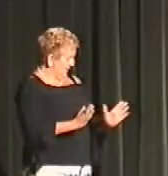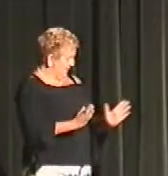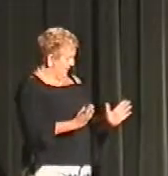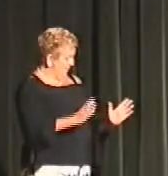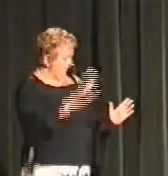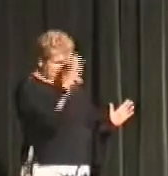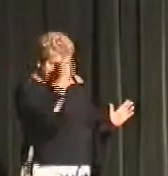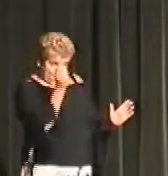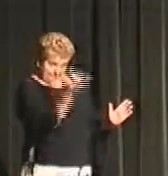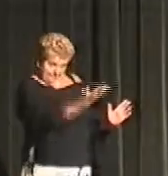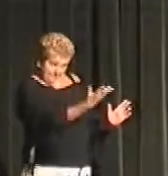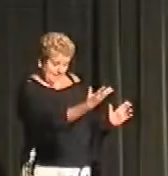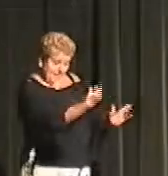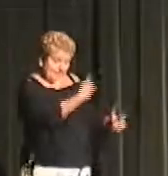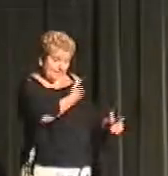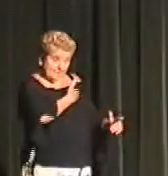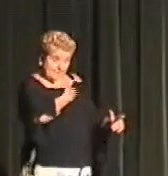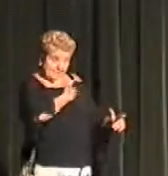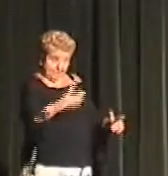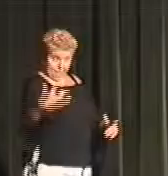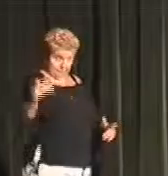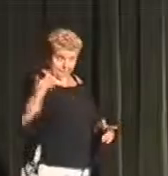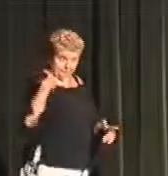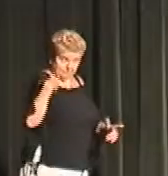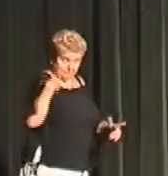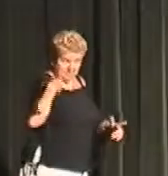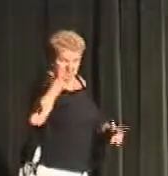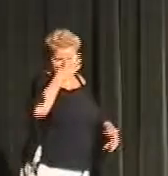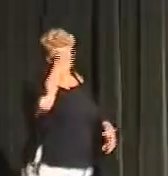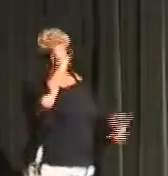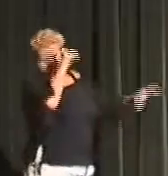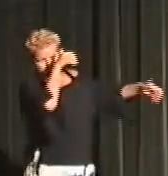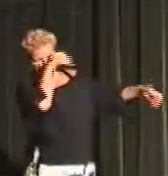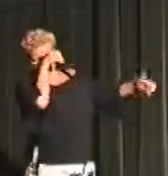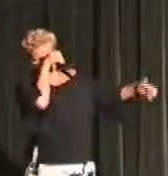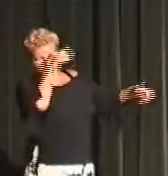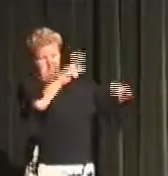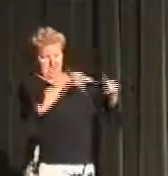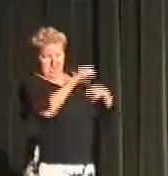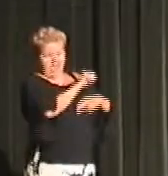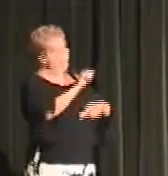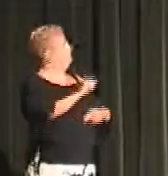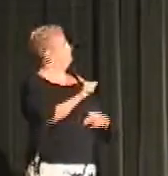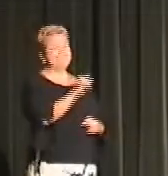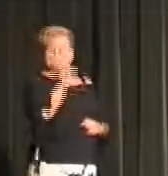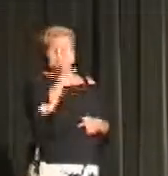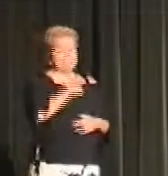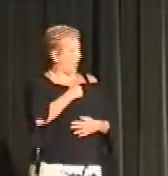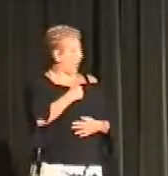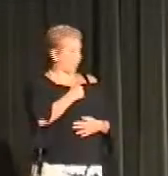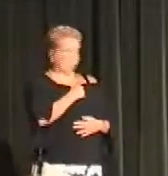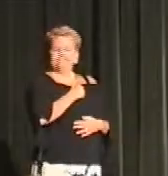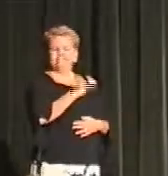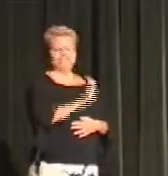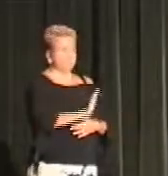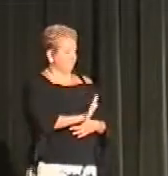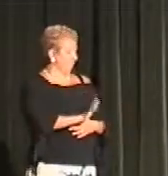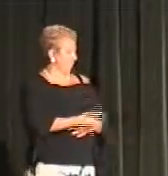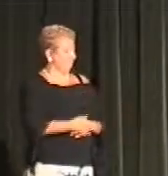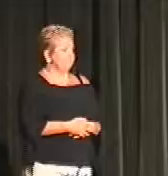on alcoholism, on Alcoholics Anonymous, or on anything else that I might talk about tonight, certainly. And in